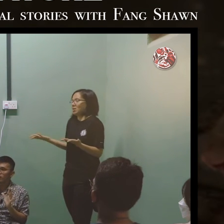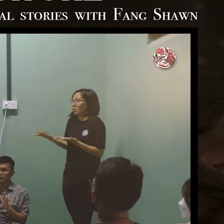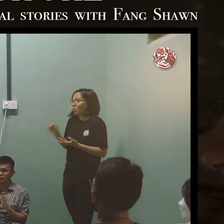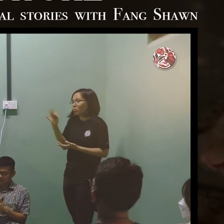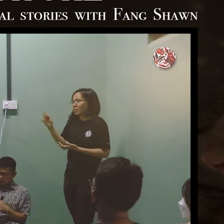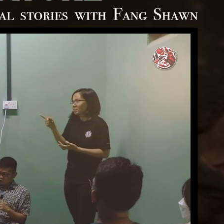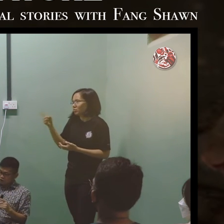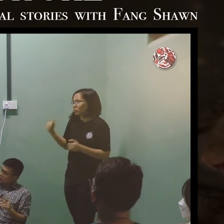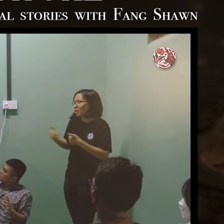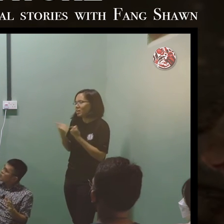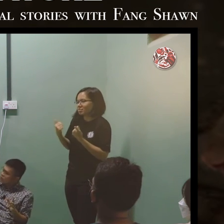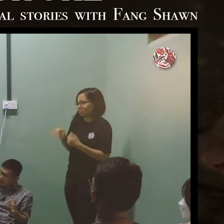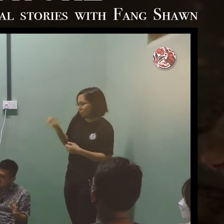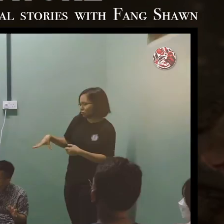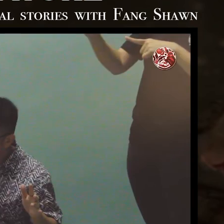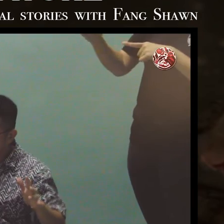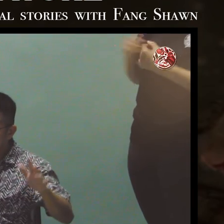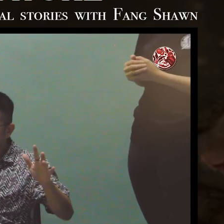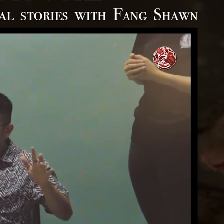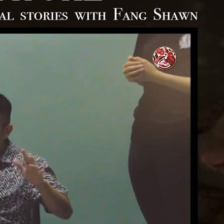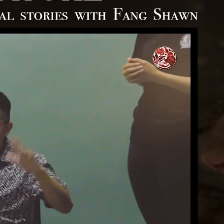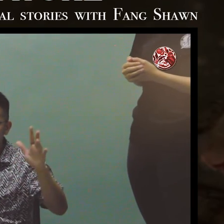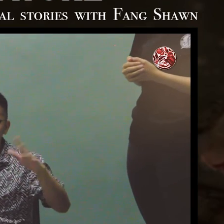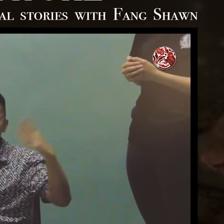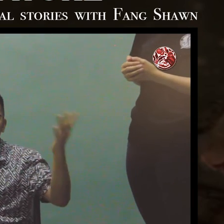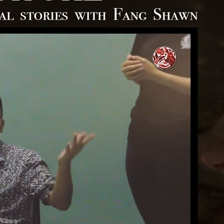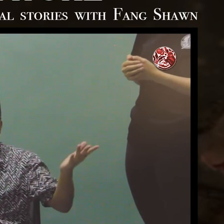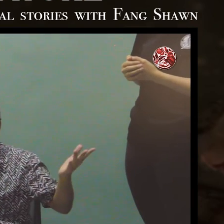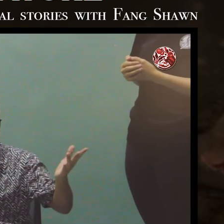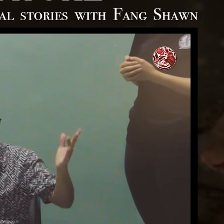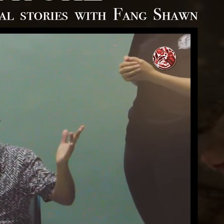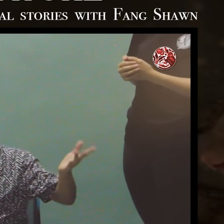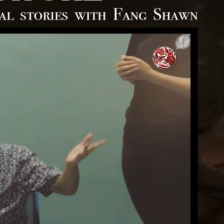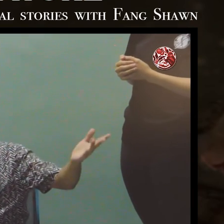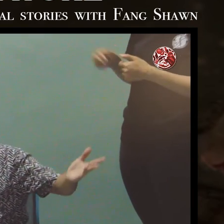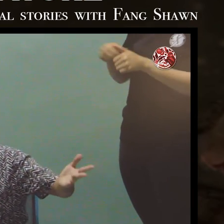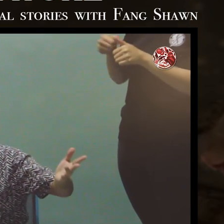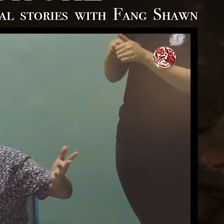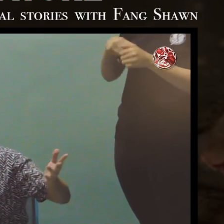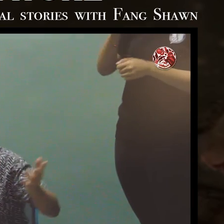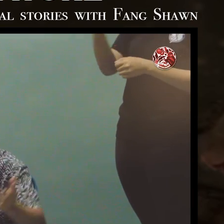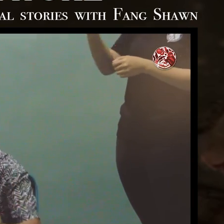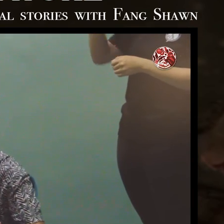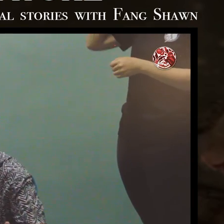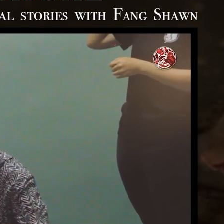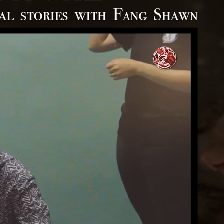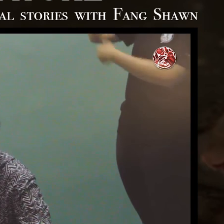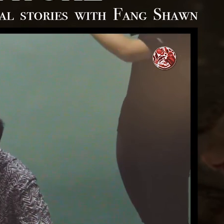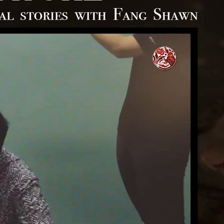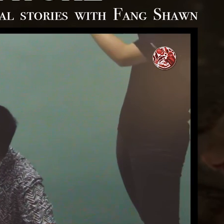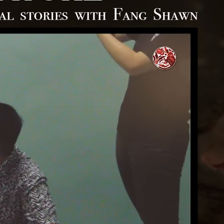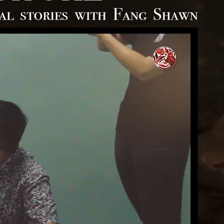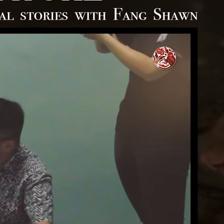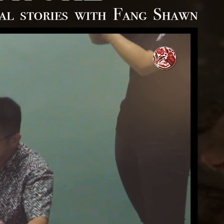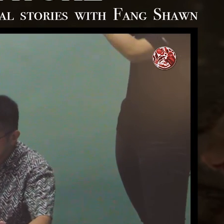to help monitor? So for this Mandarin duck, everyone at that period of time knew where it was. Hougang, this drain in Hougang.